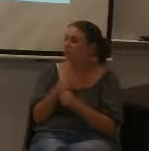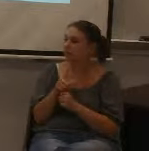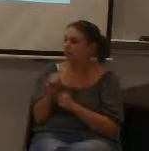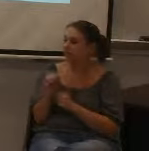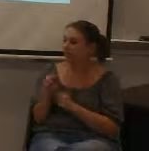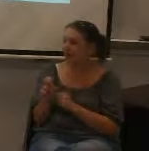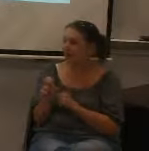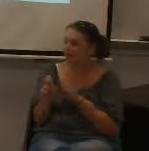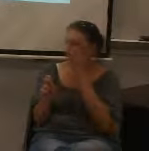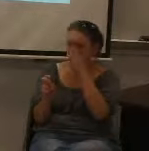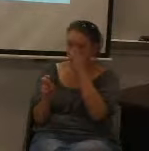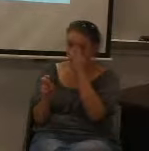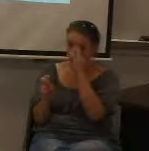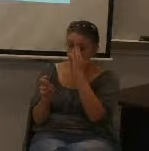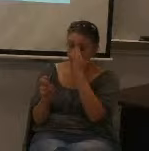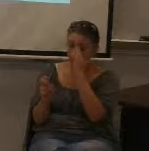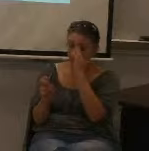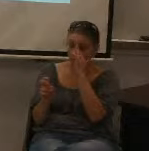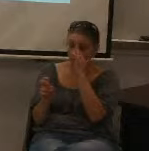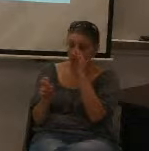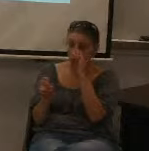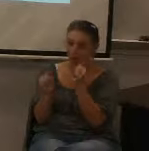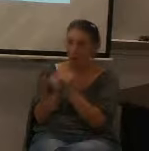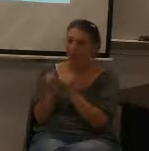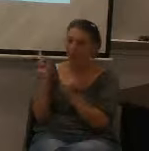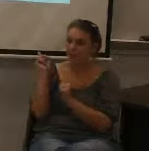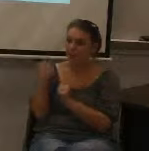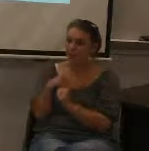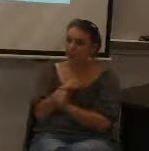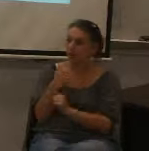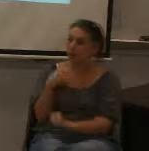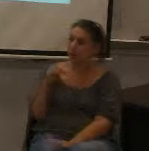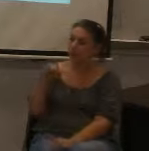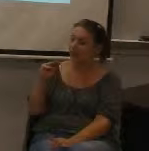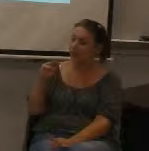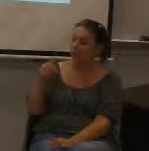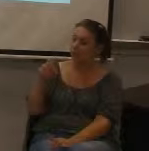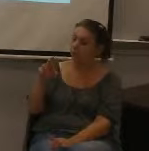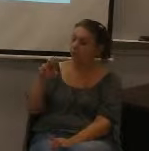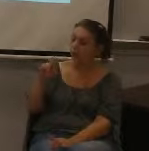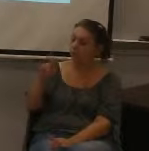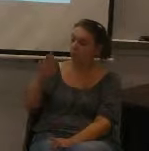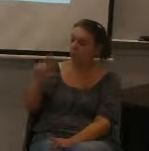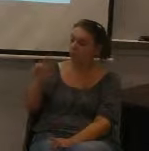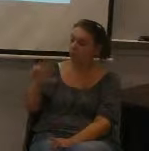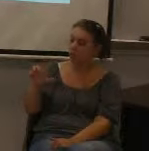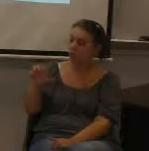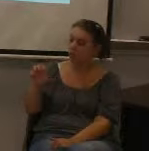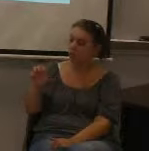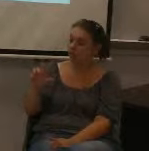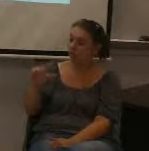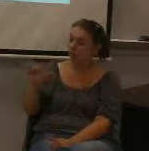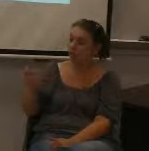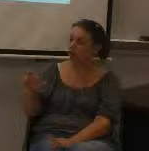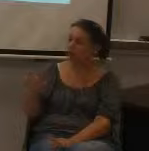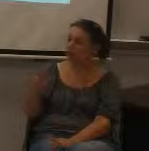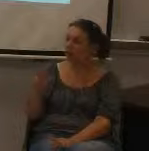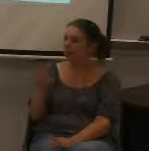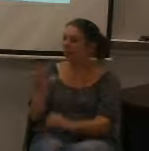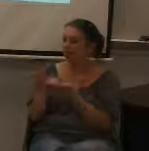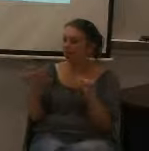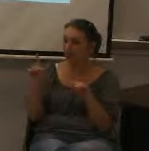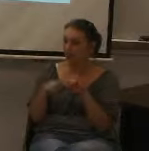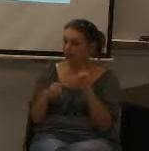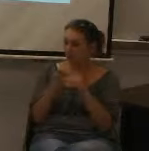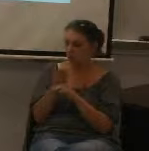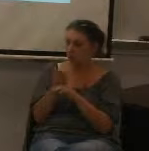lake. Okay, so in this case, we have an impermeable layer and another impermeable layer, and there's this pressure